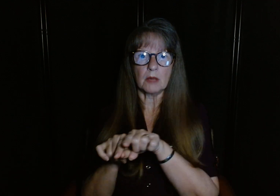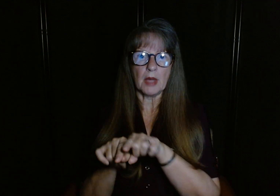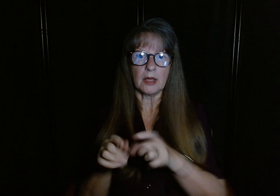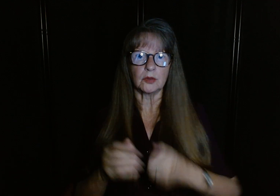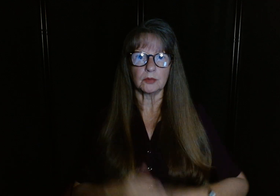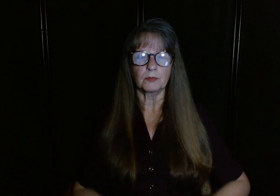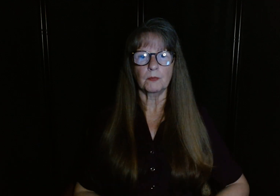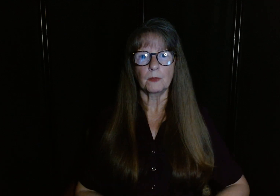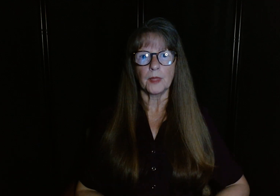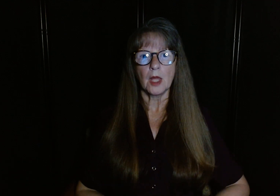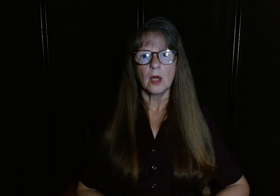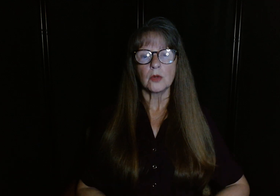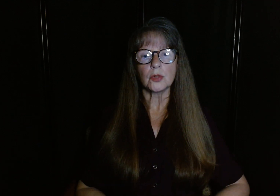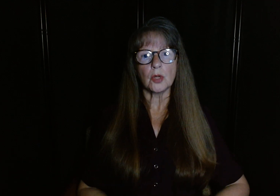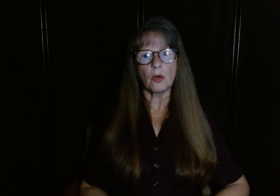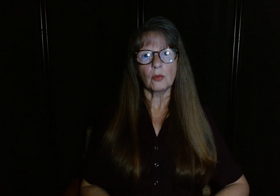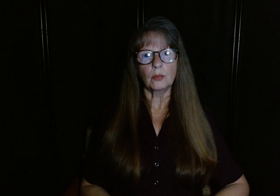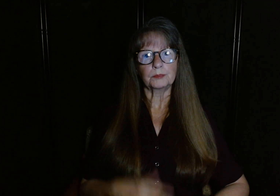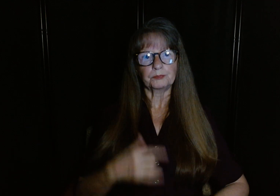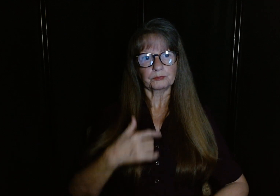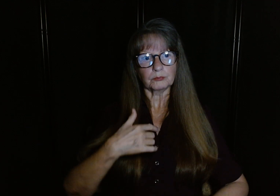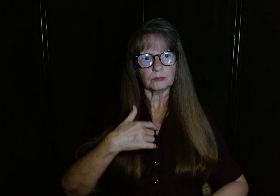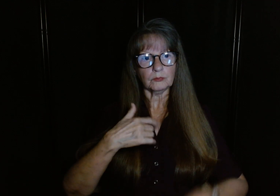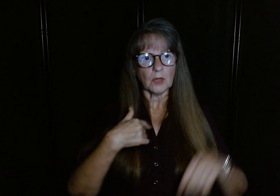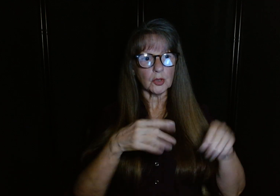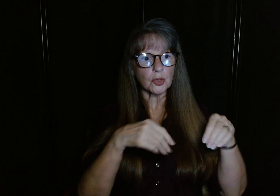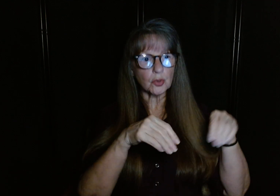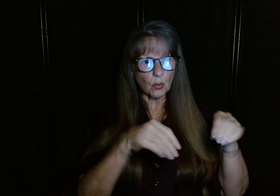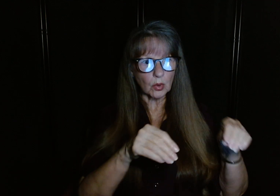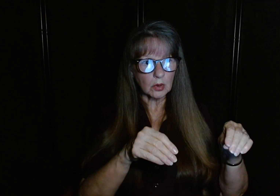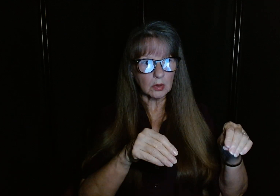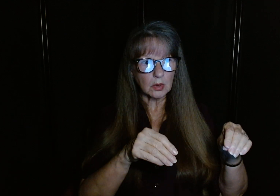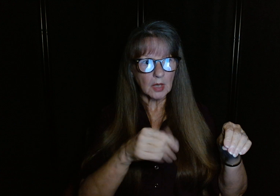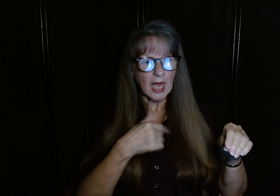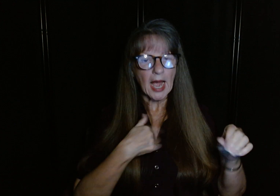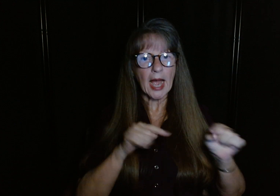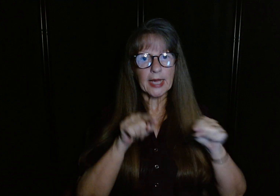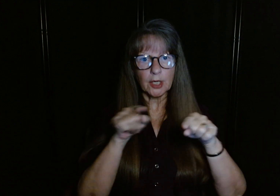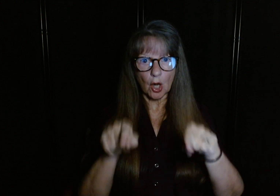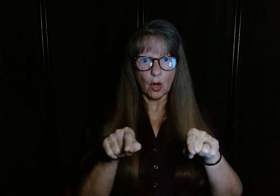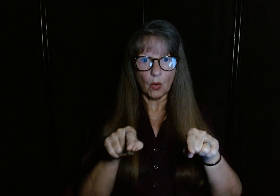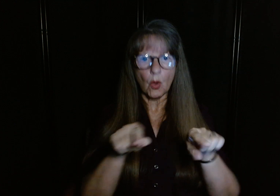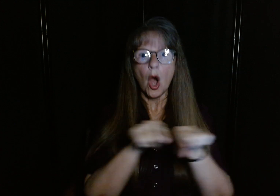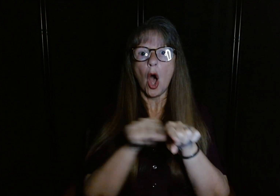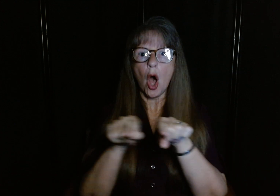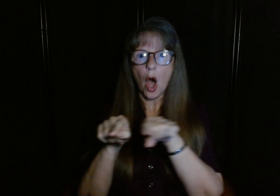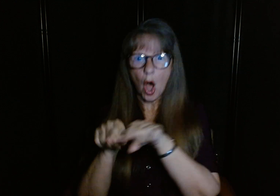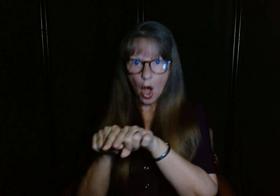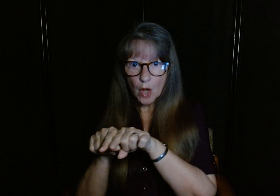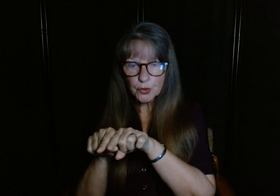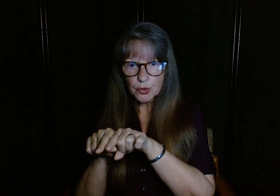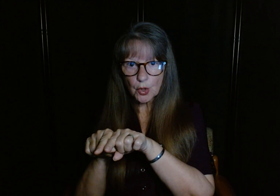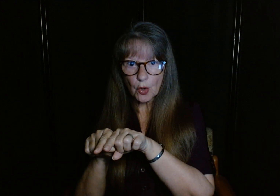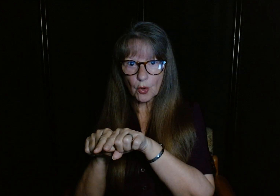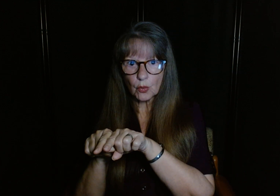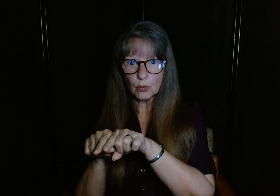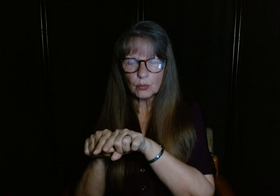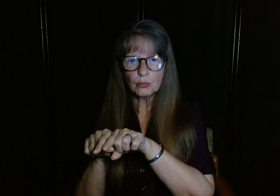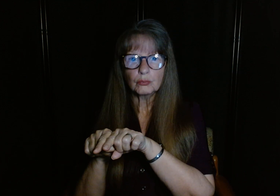as. So, store, I go also